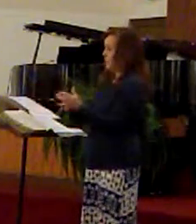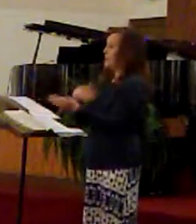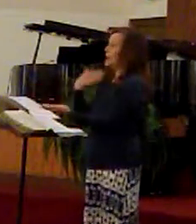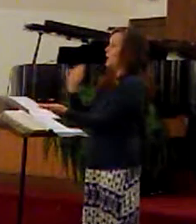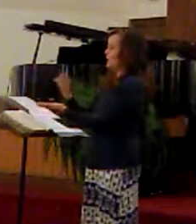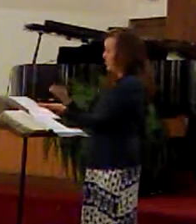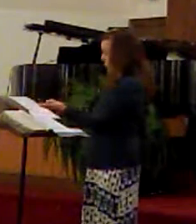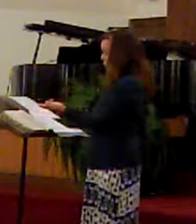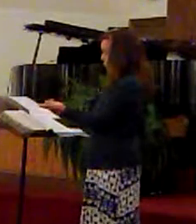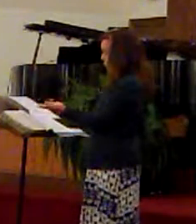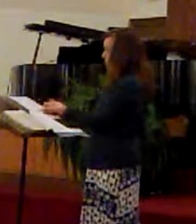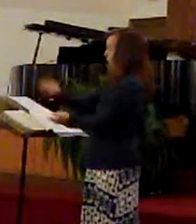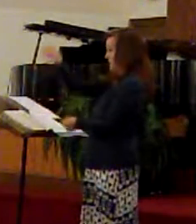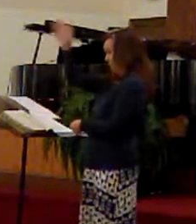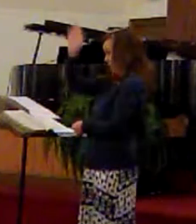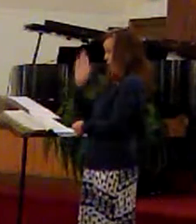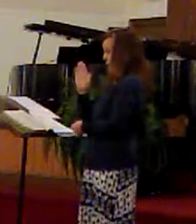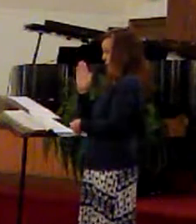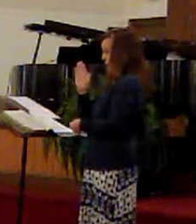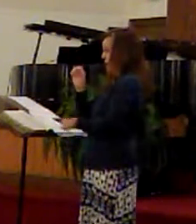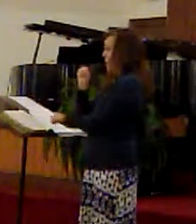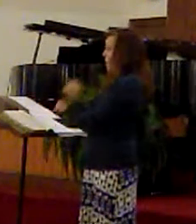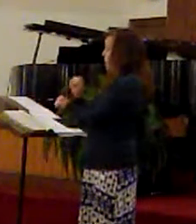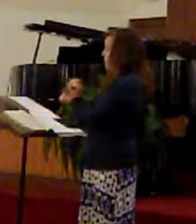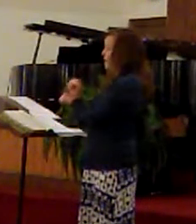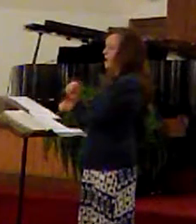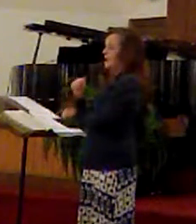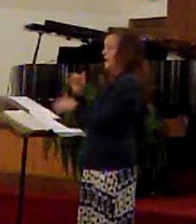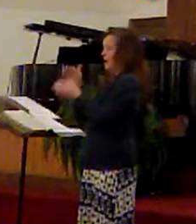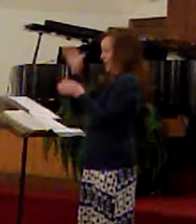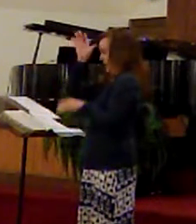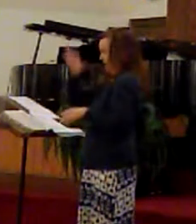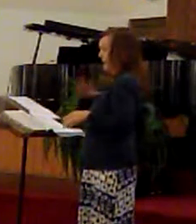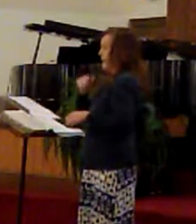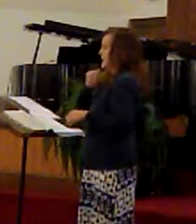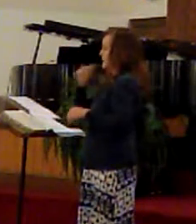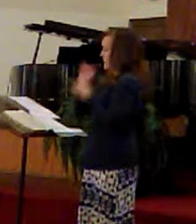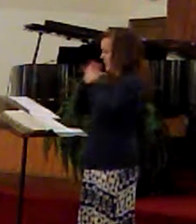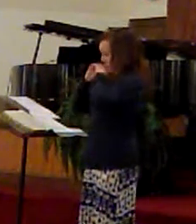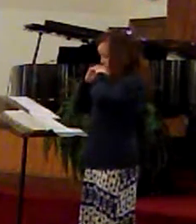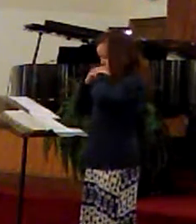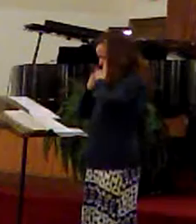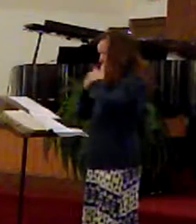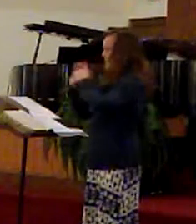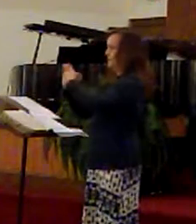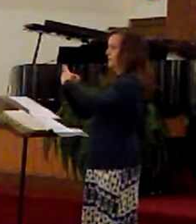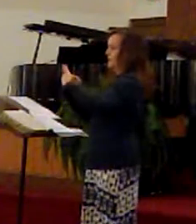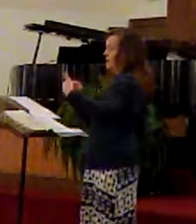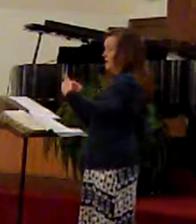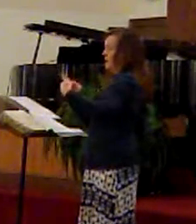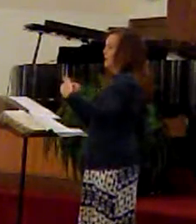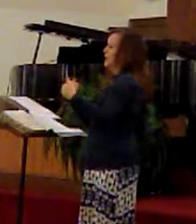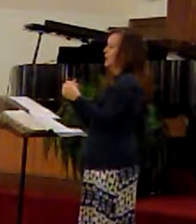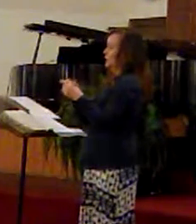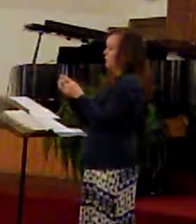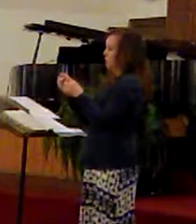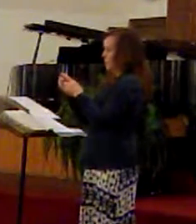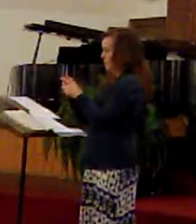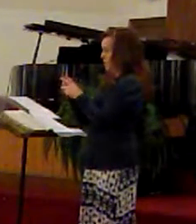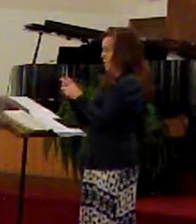a workman that needeth not to be ashamed, rightly dividing the word of truth. Right.